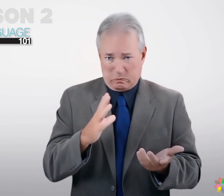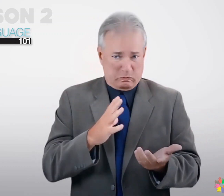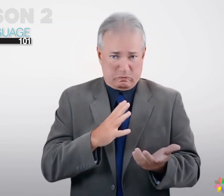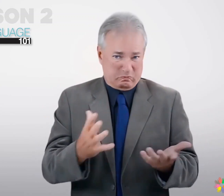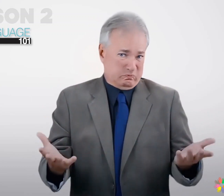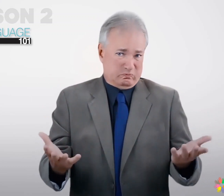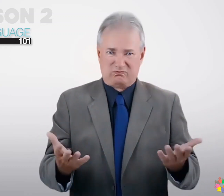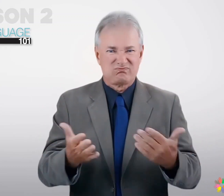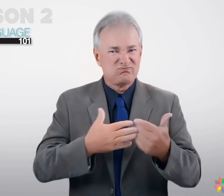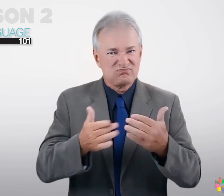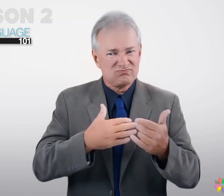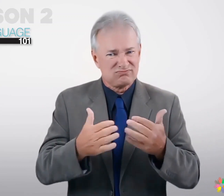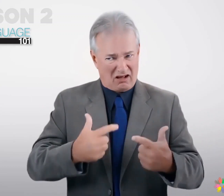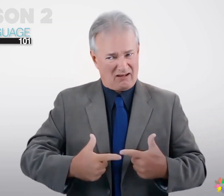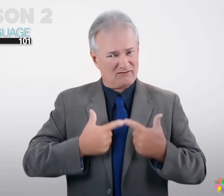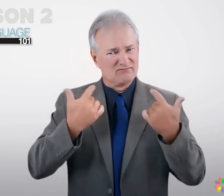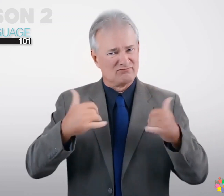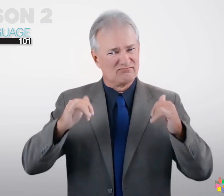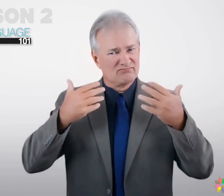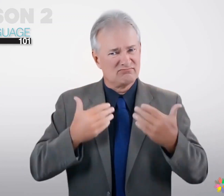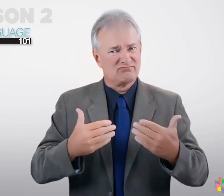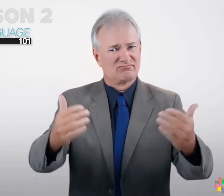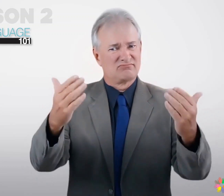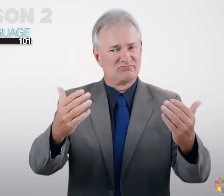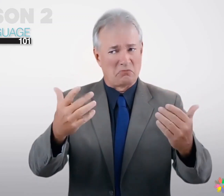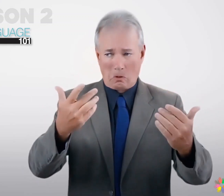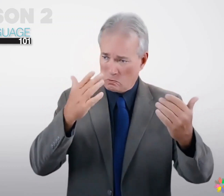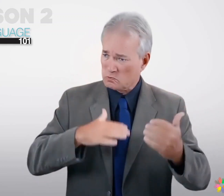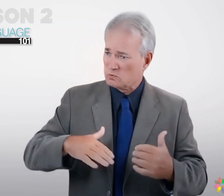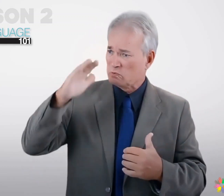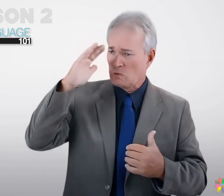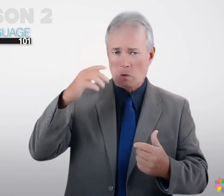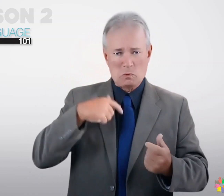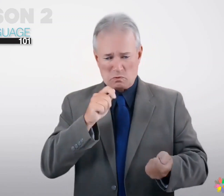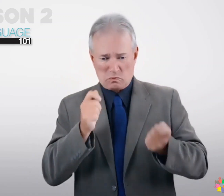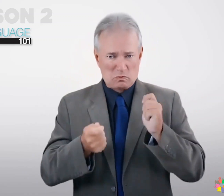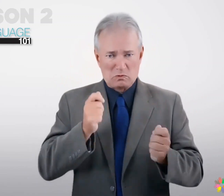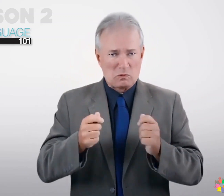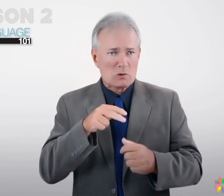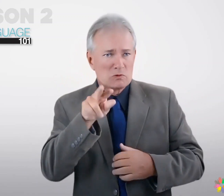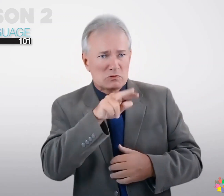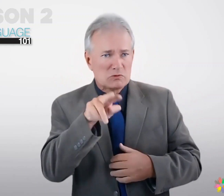Okay, we can't hear. That's all right. We still live our lives, and we do a good job of it.